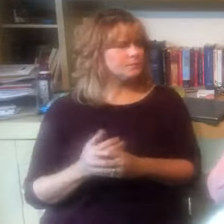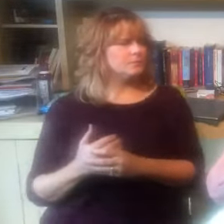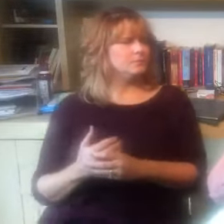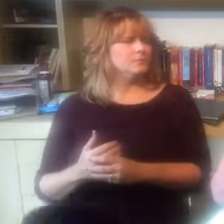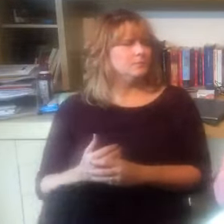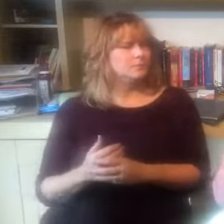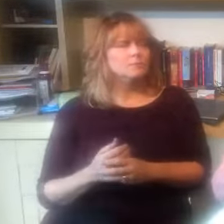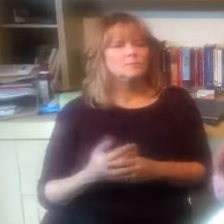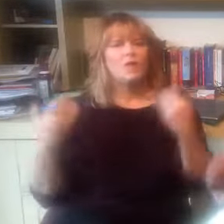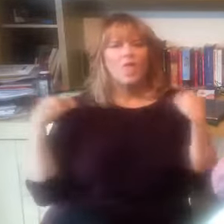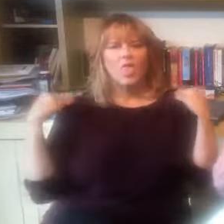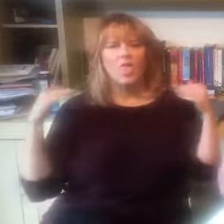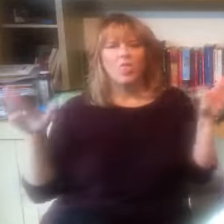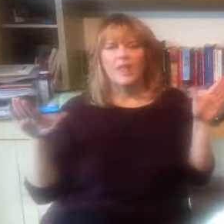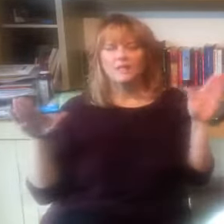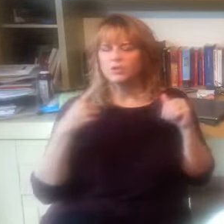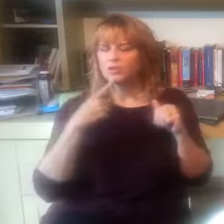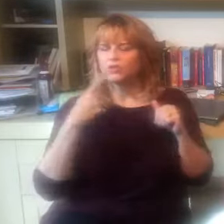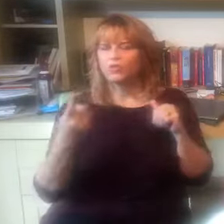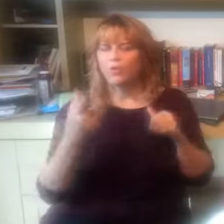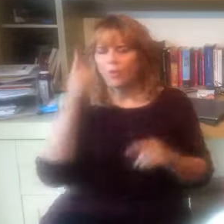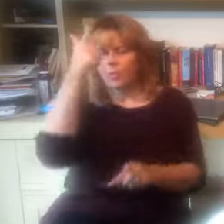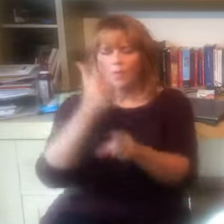And the angel told Richard,